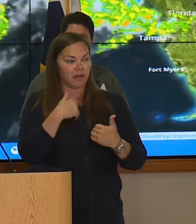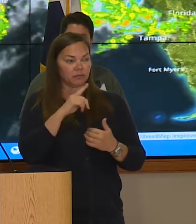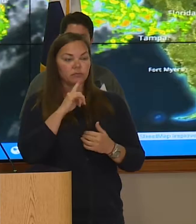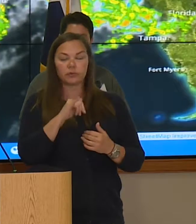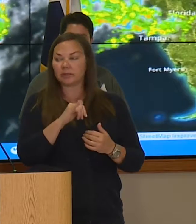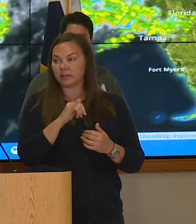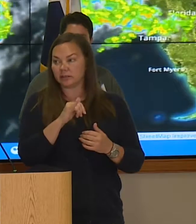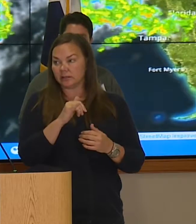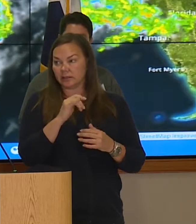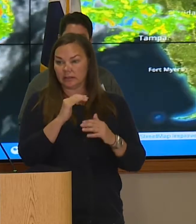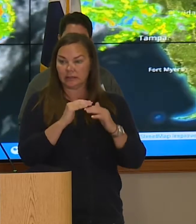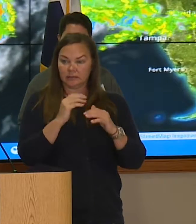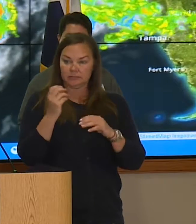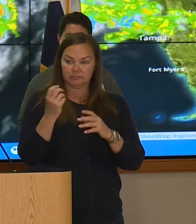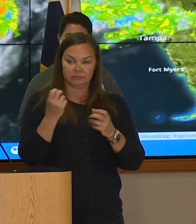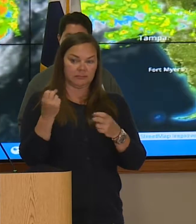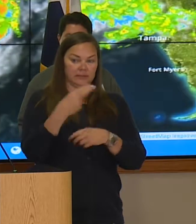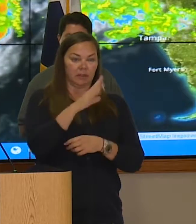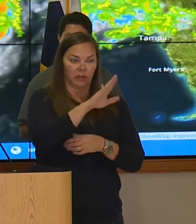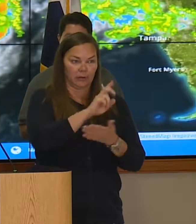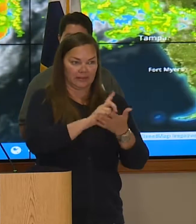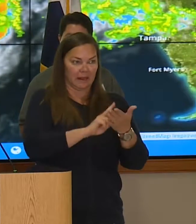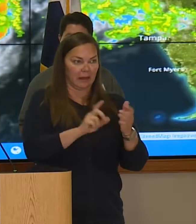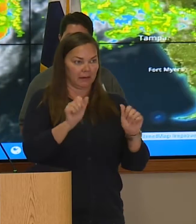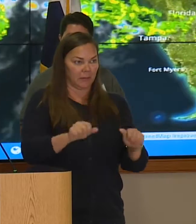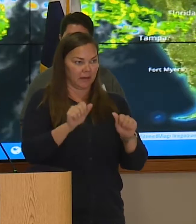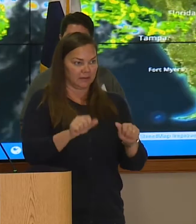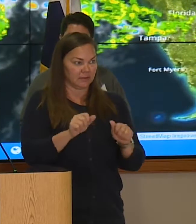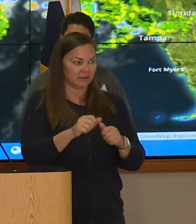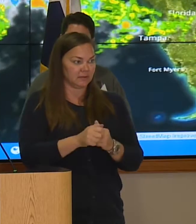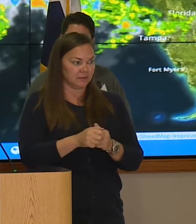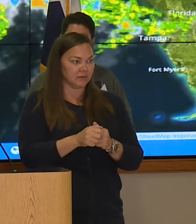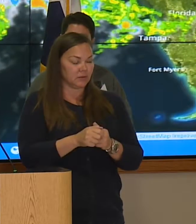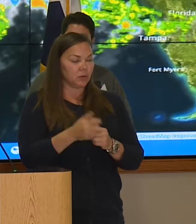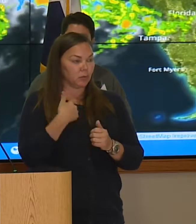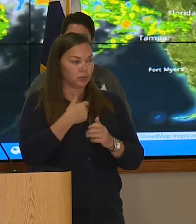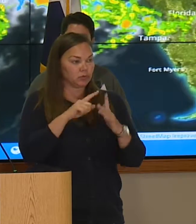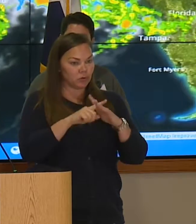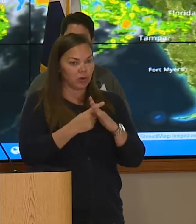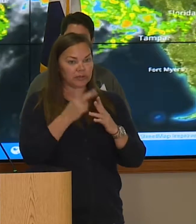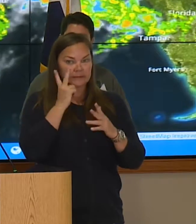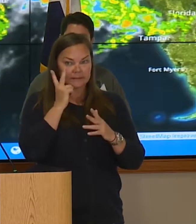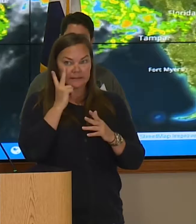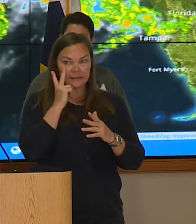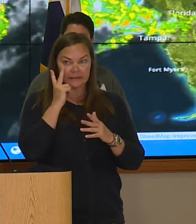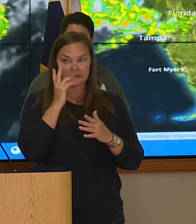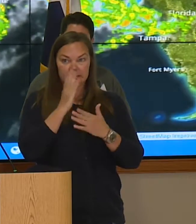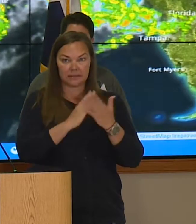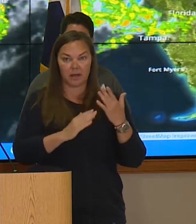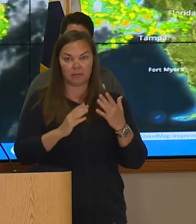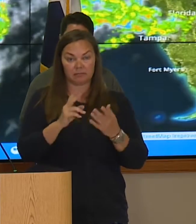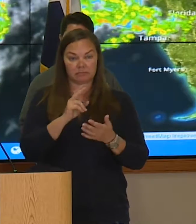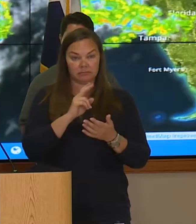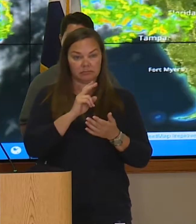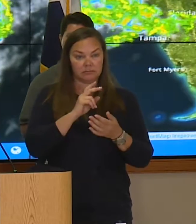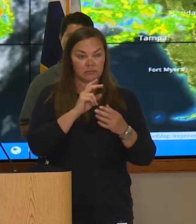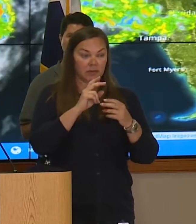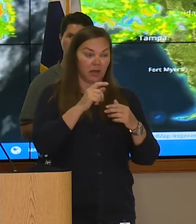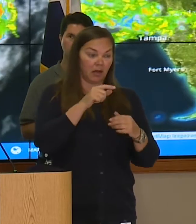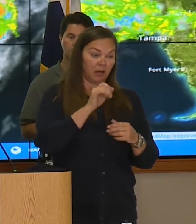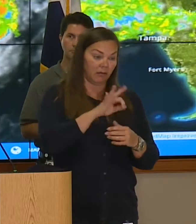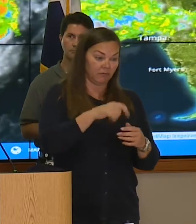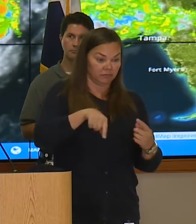greatly exceeded their design capacities. And so we are starting to see some failures of